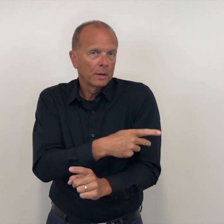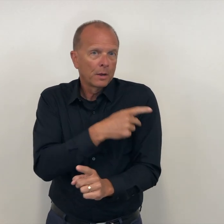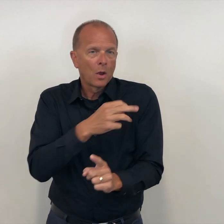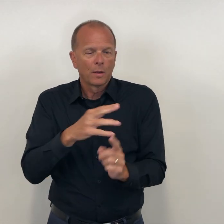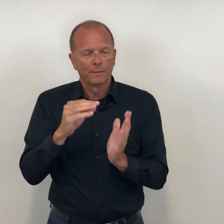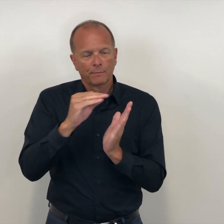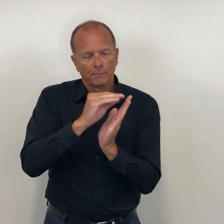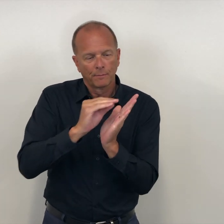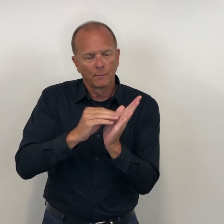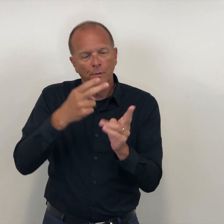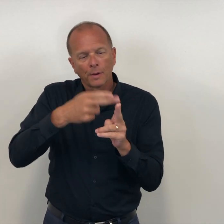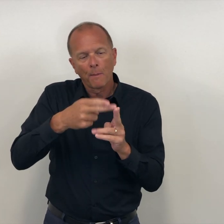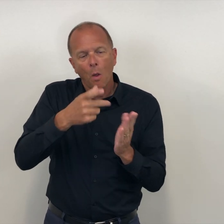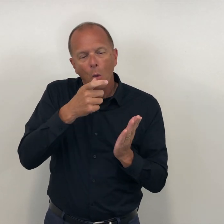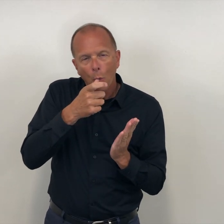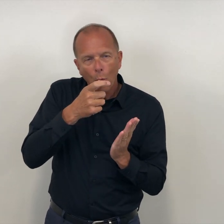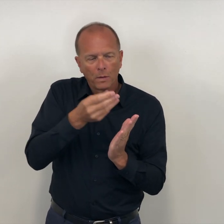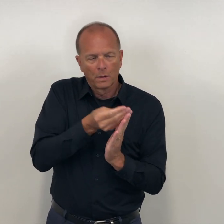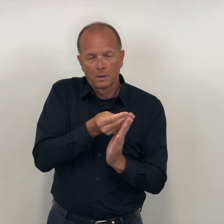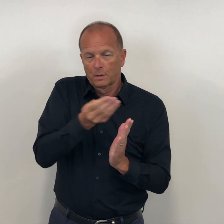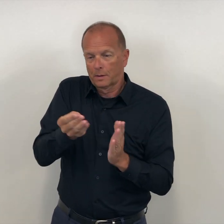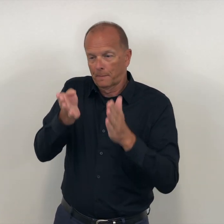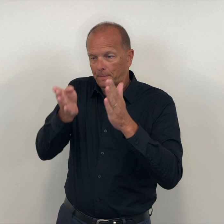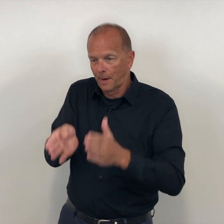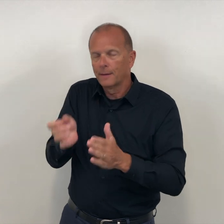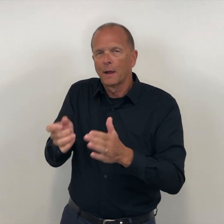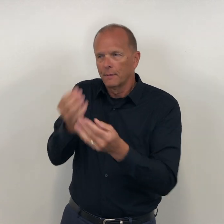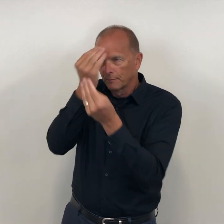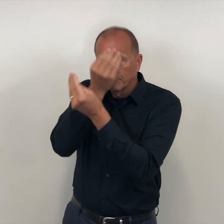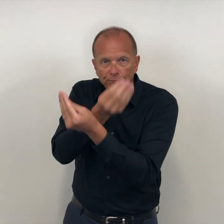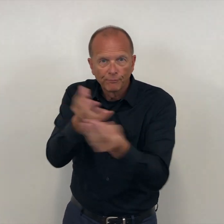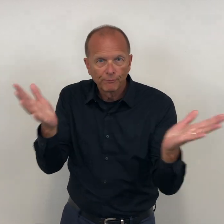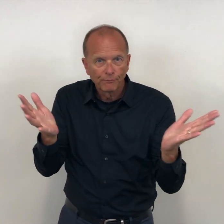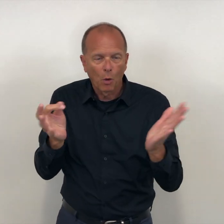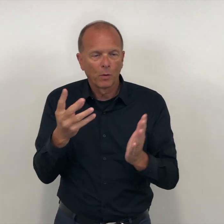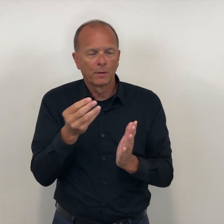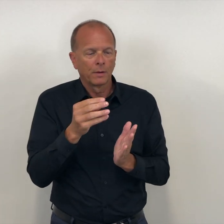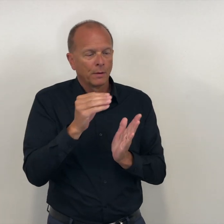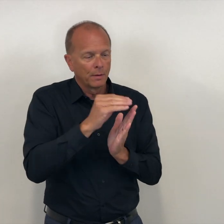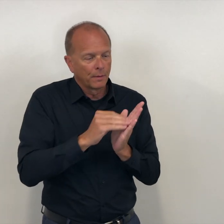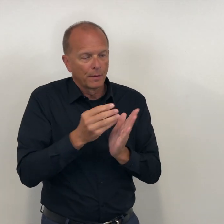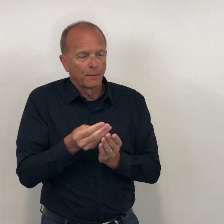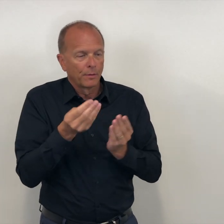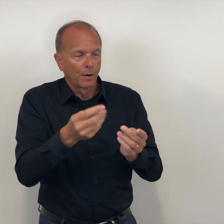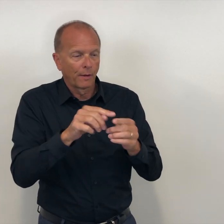the patient fills out a form and gives express written consent to release information to specific